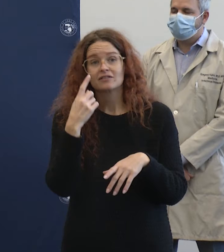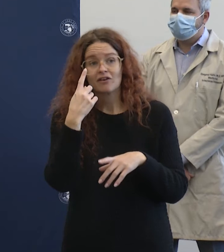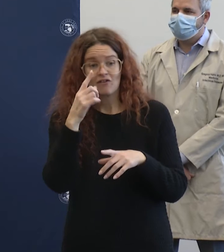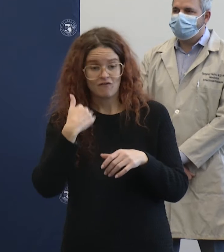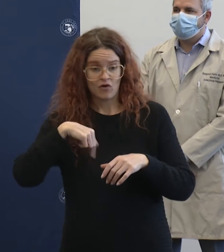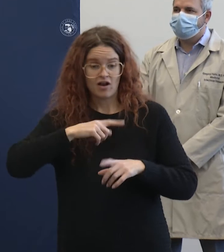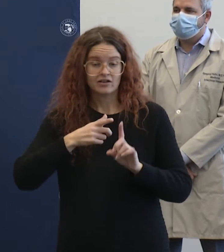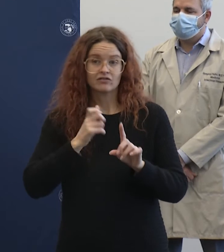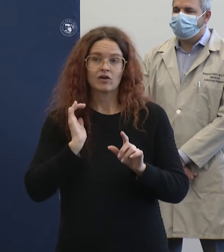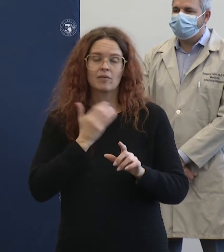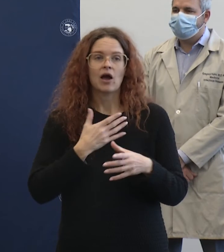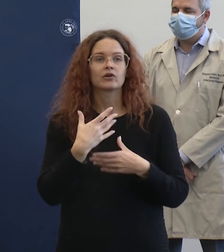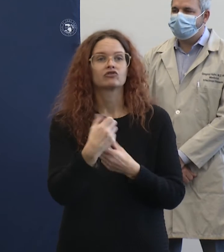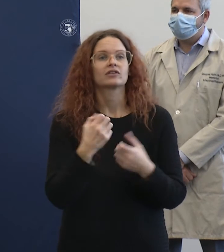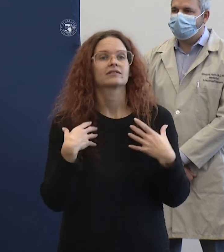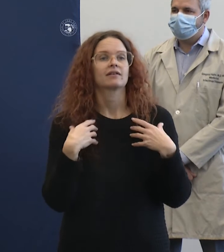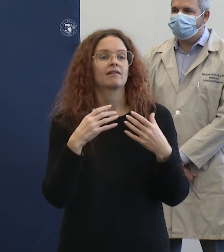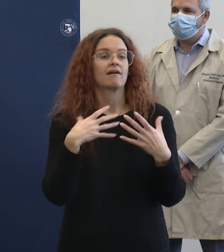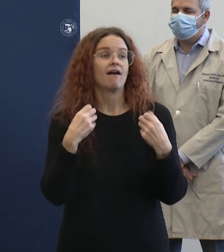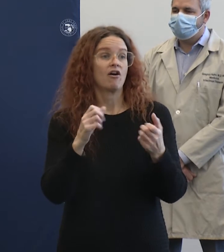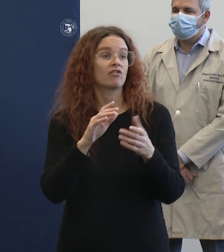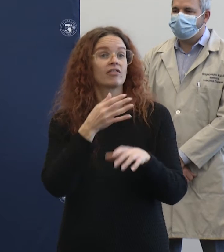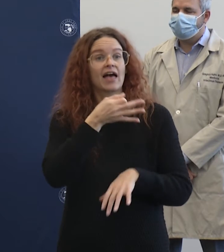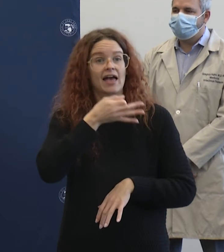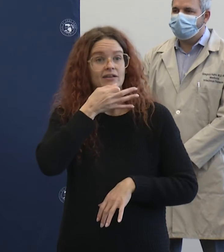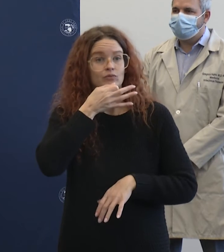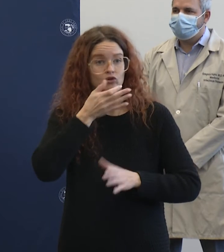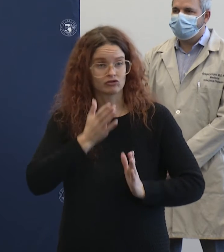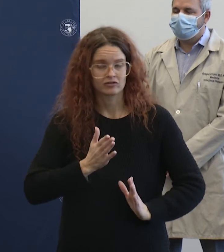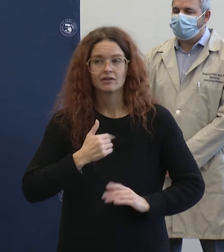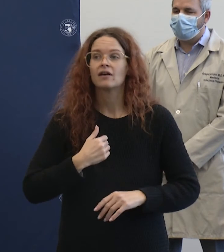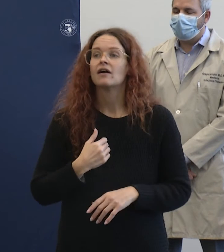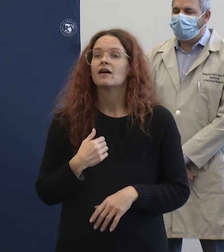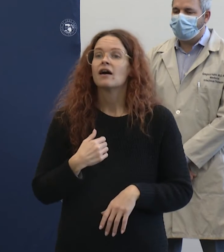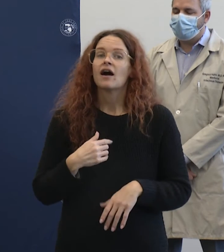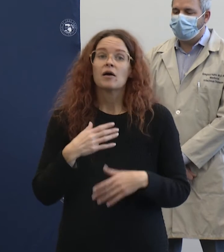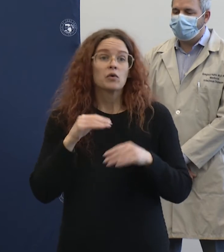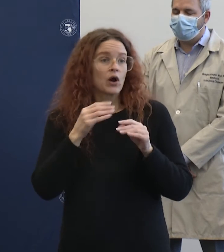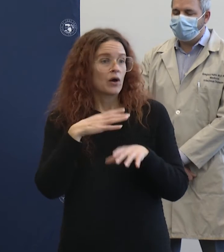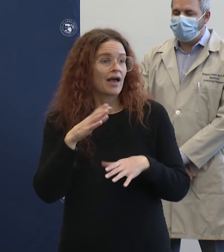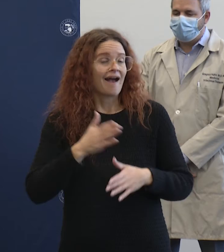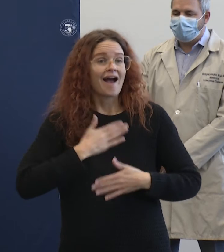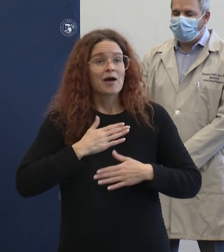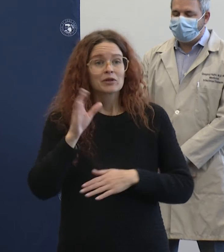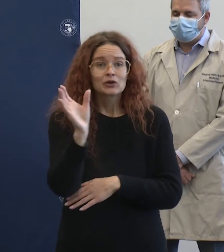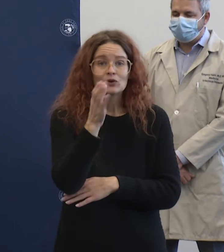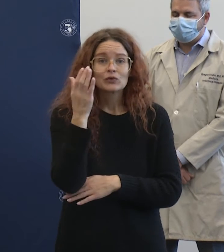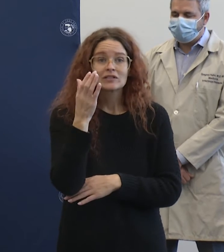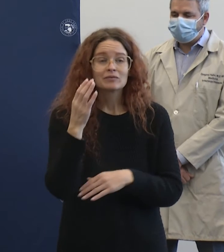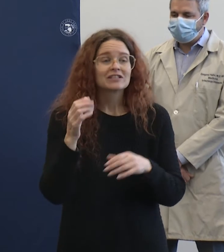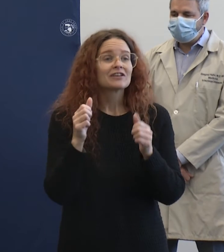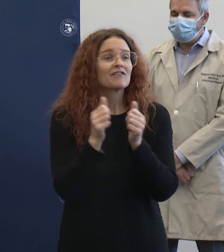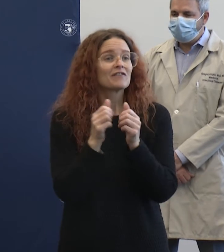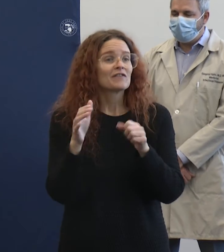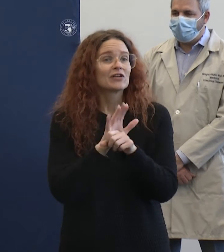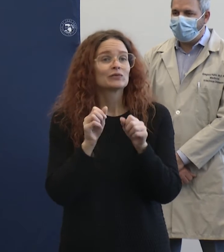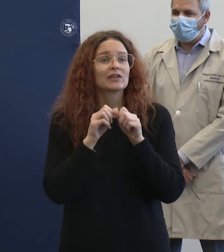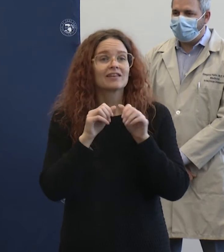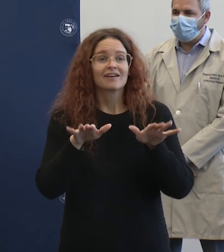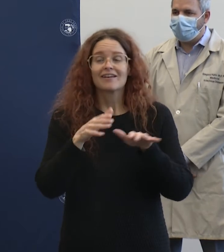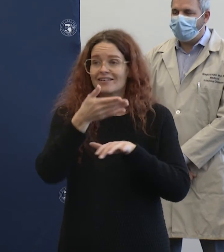us from our trusted health experts. I wish you a beautiful Christmas and holiday season filled with God's blessings in the new